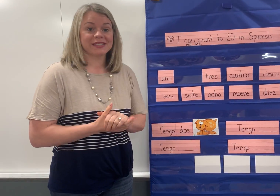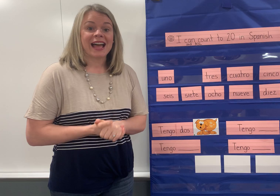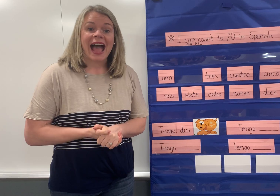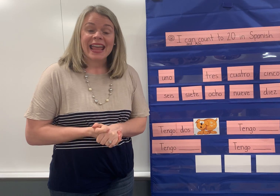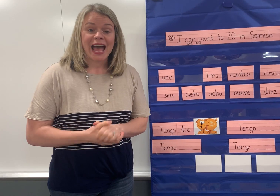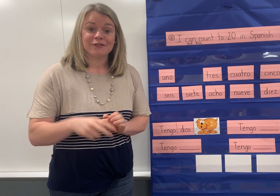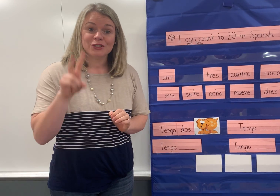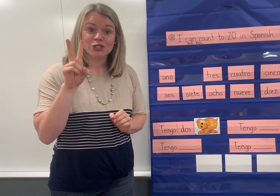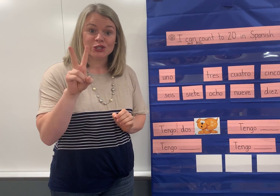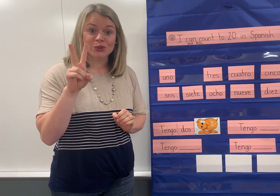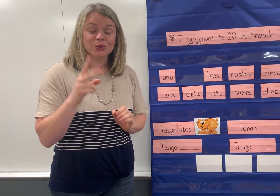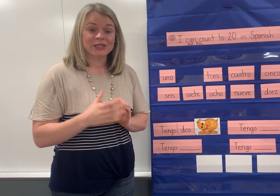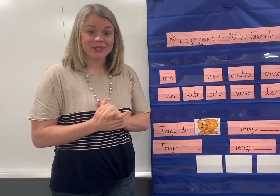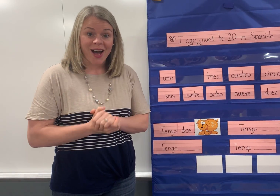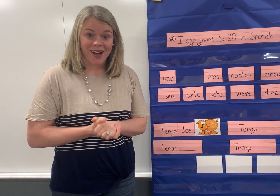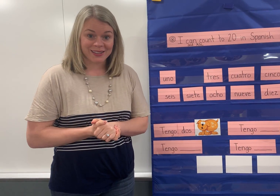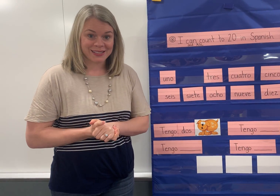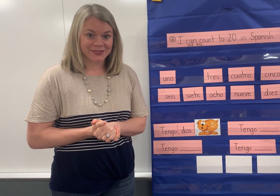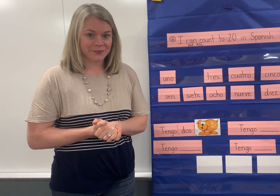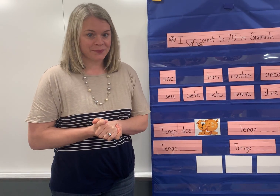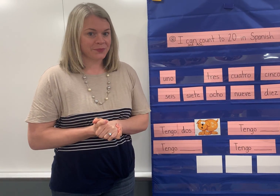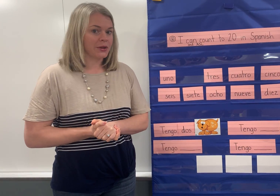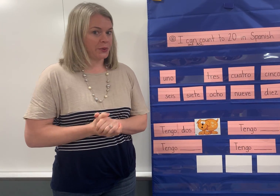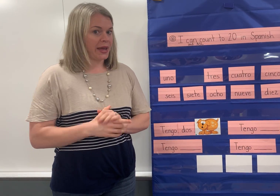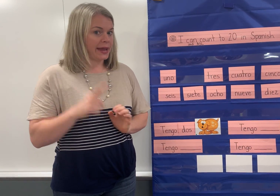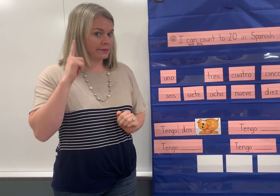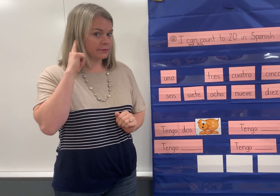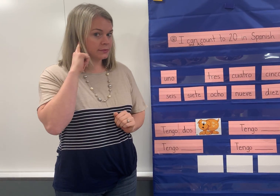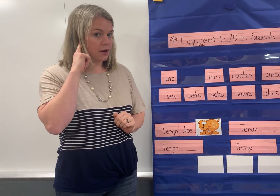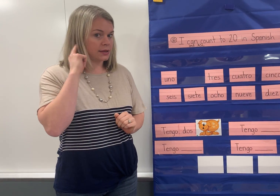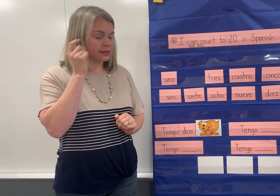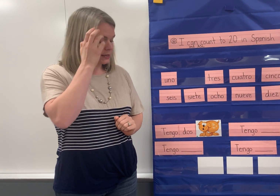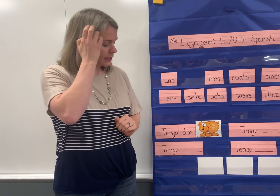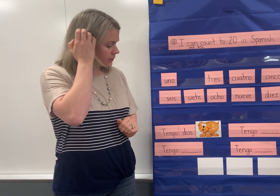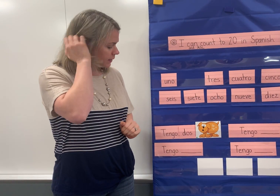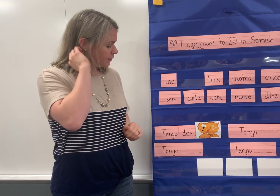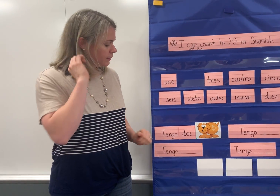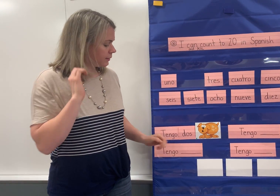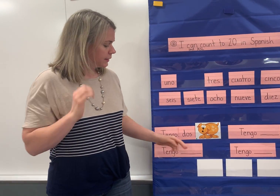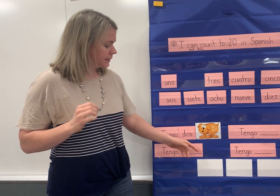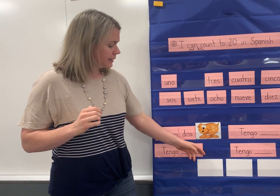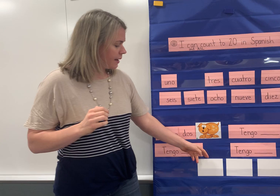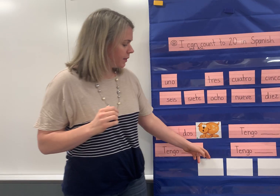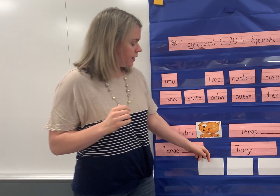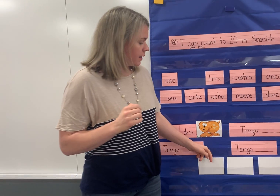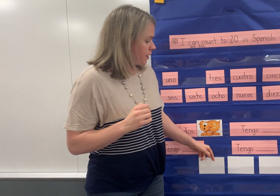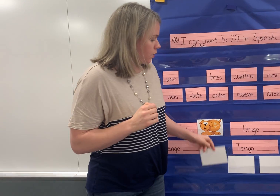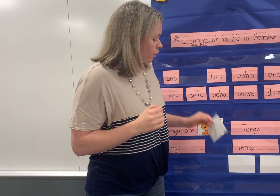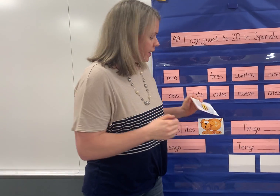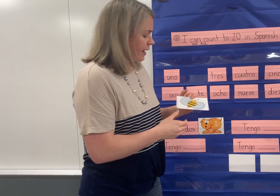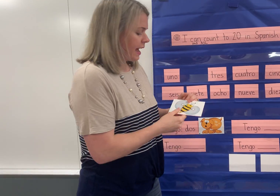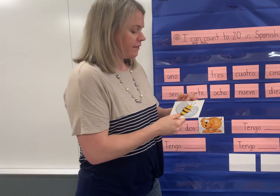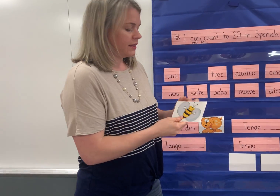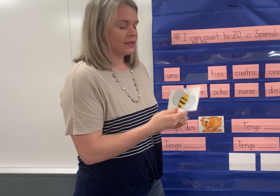I have 2 dogs. Okay, on to the next one. Listen up. We have in this